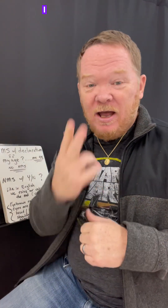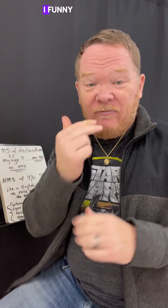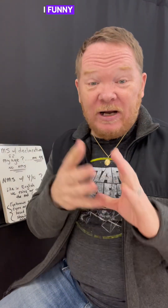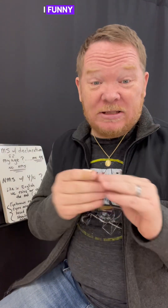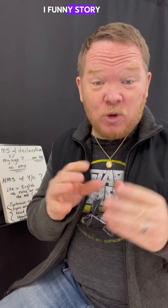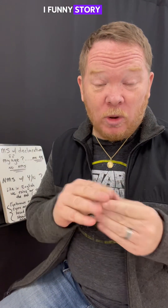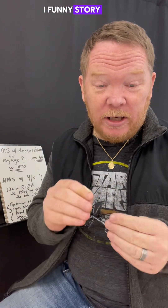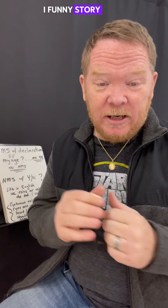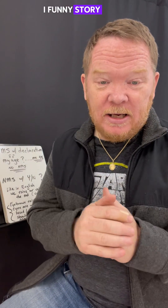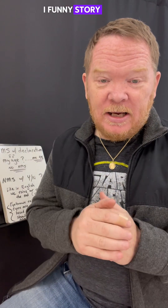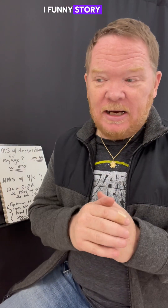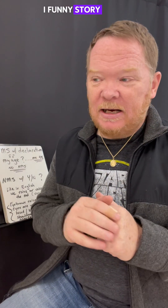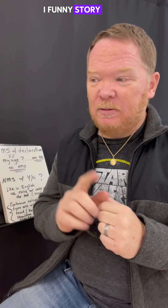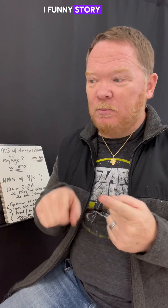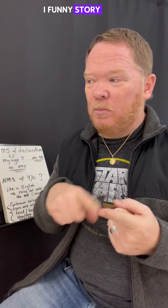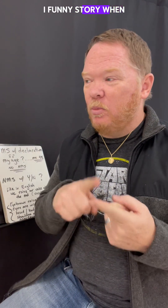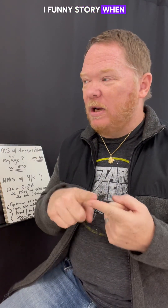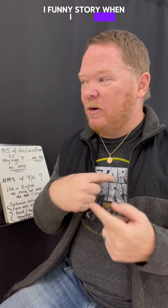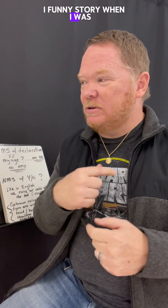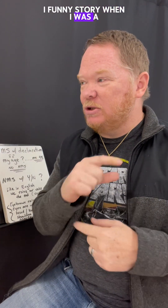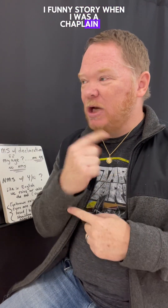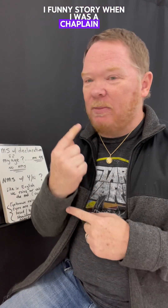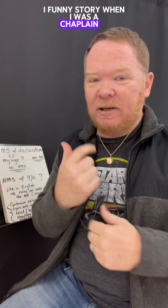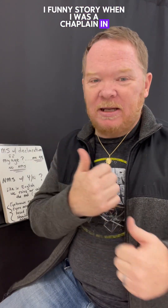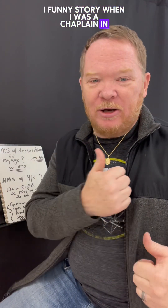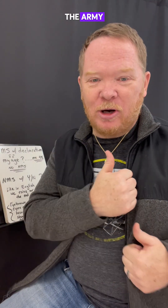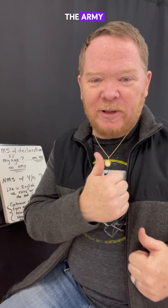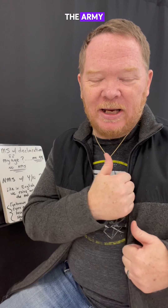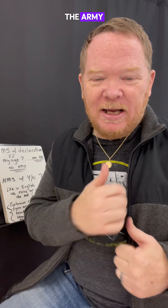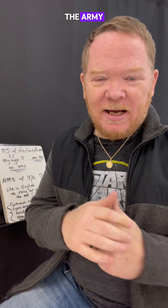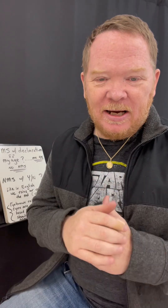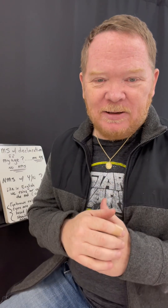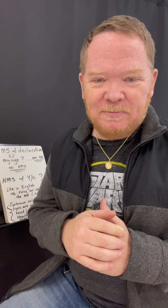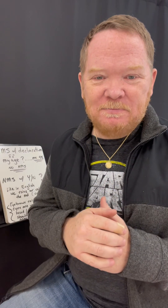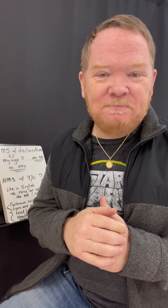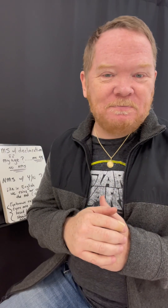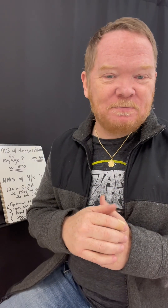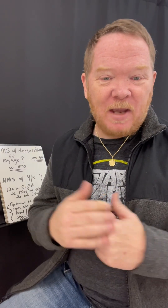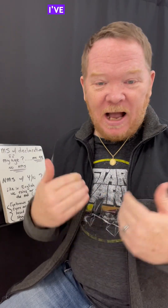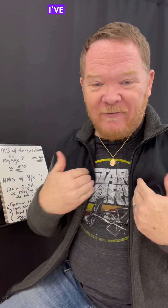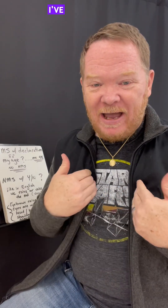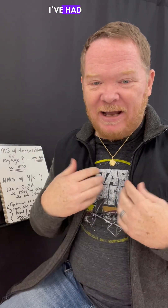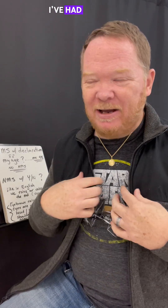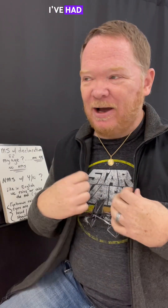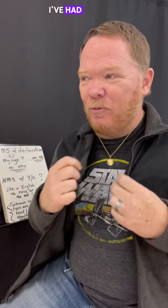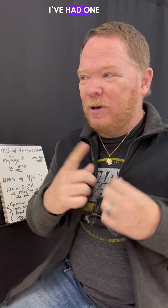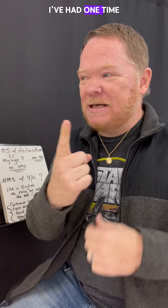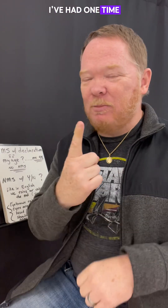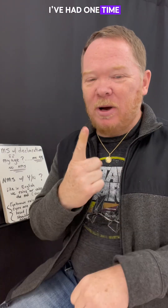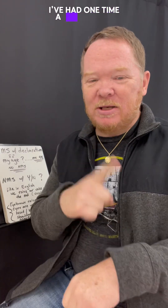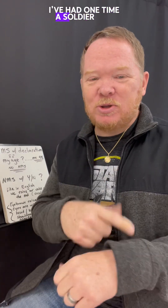Funny story, when I was a chaplain in the Army, I've had one time a